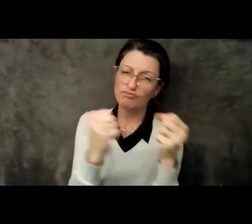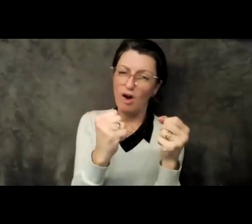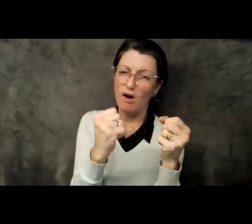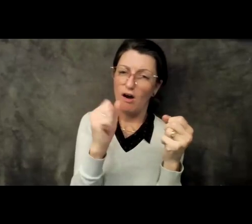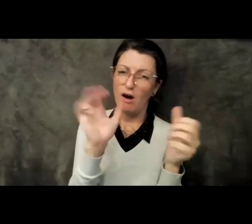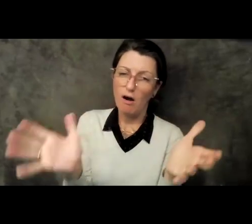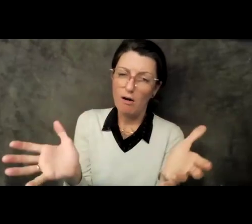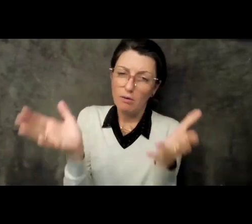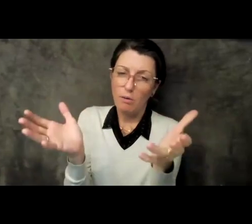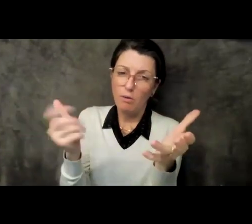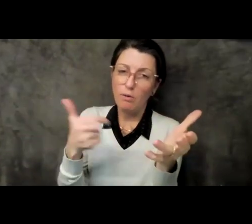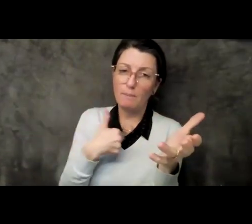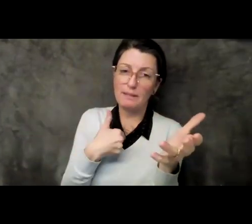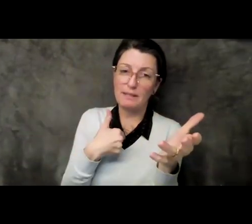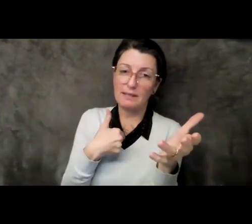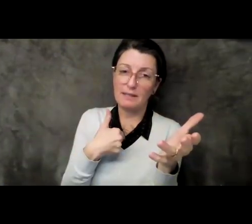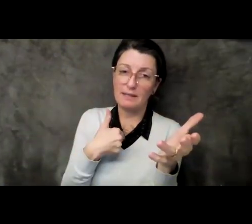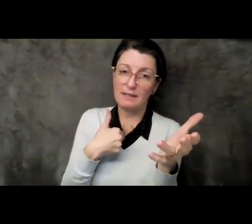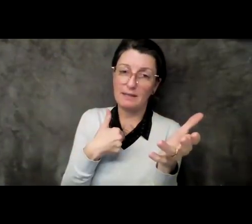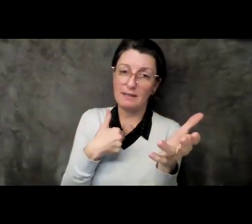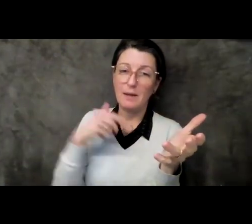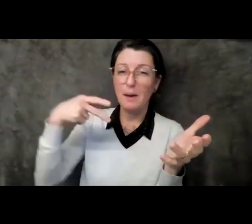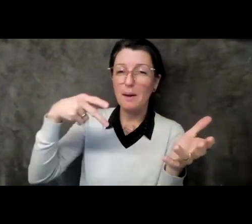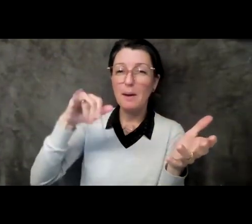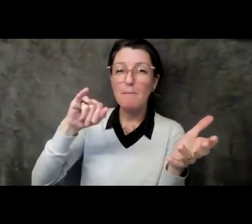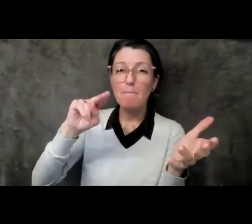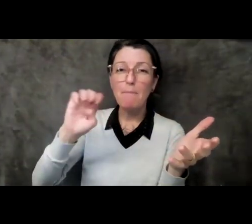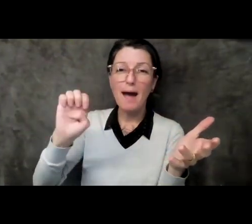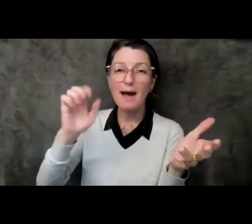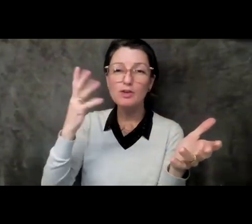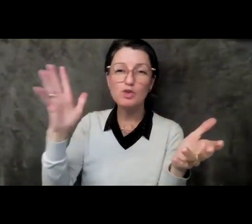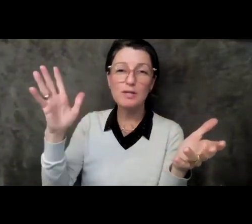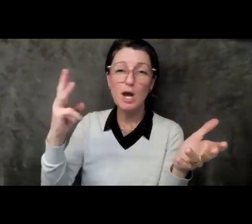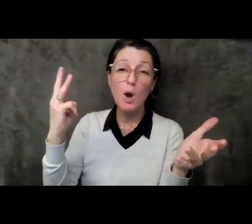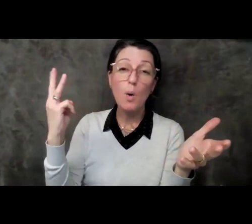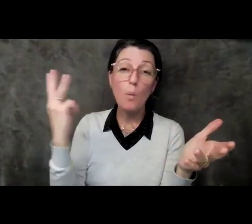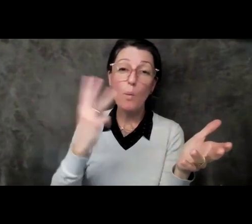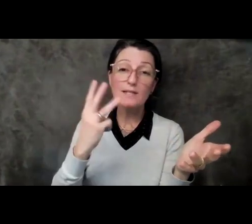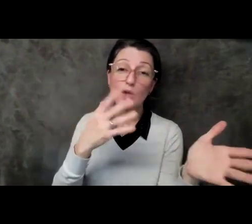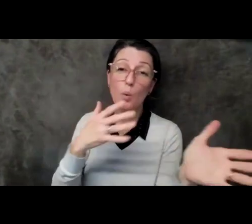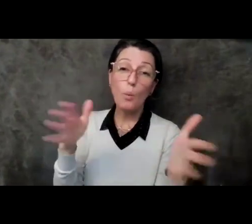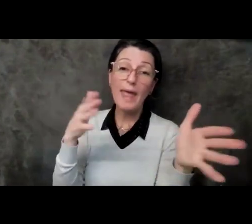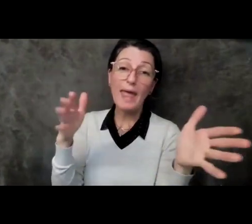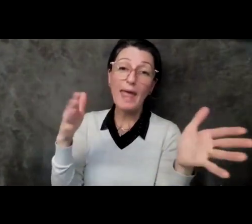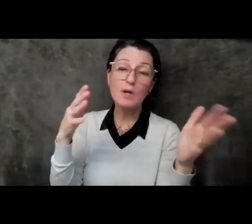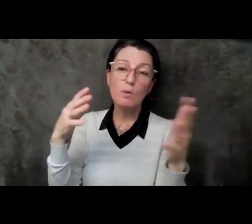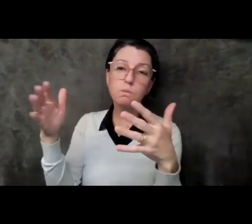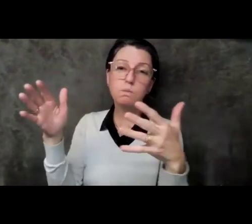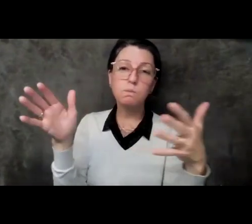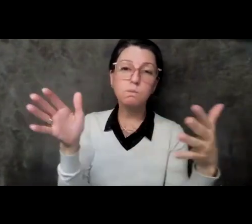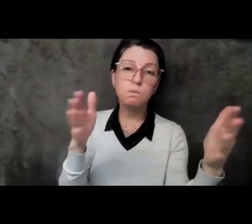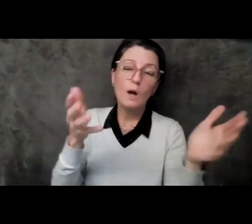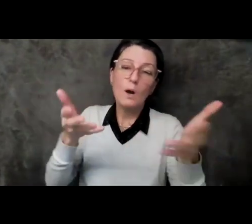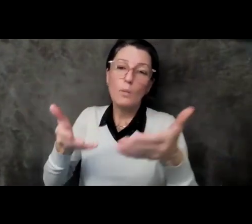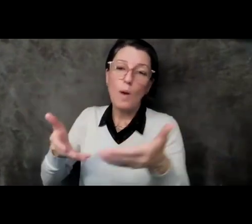cradled, rocked by western winds. What could be wrong with a picture such as this? What's